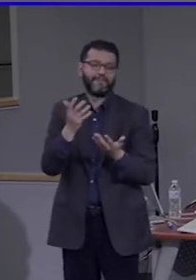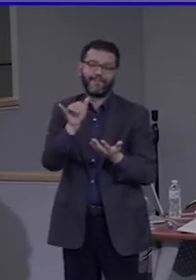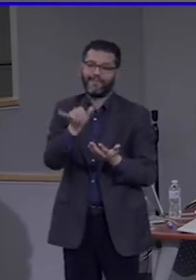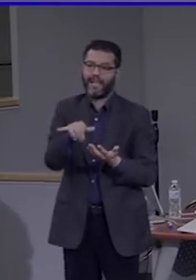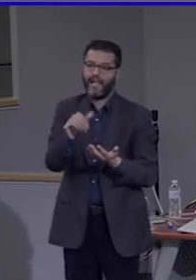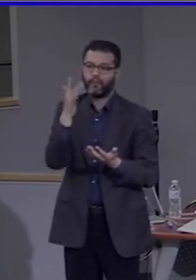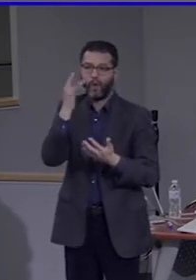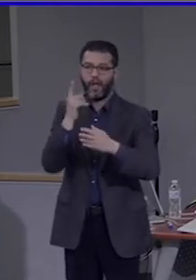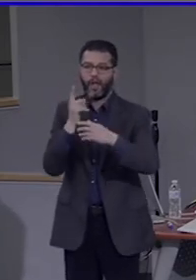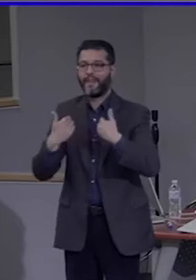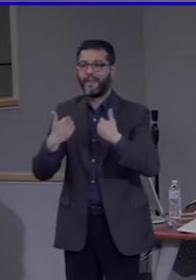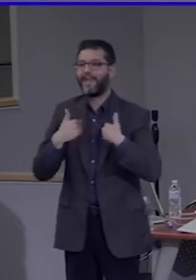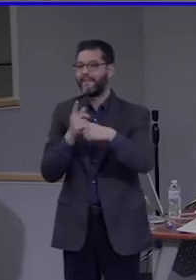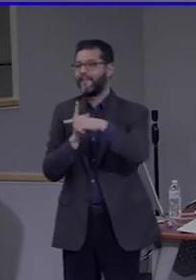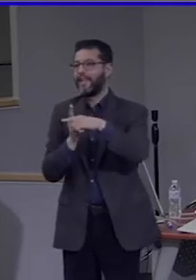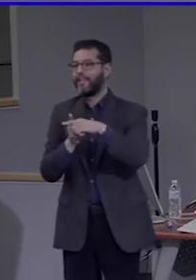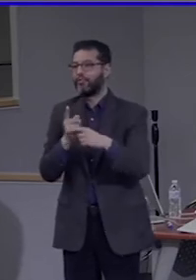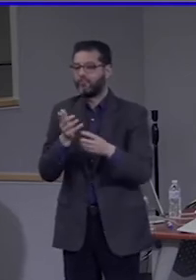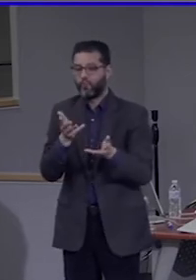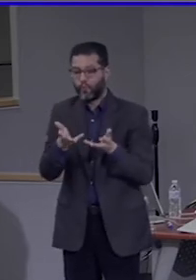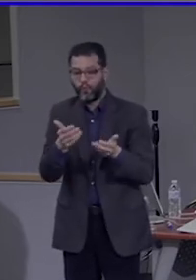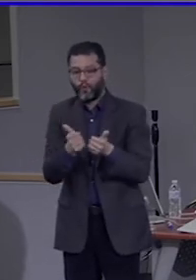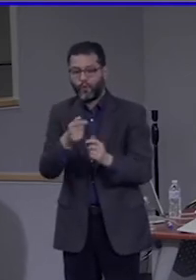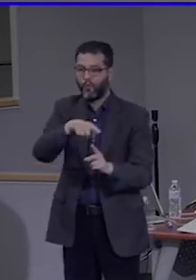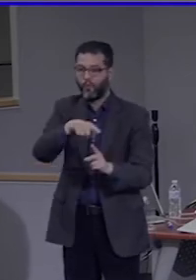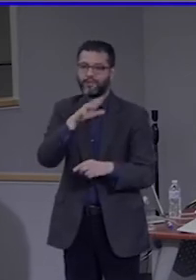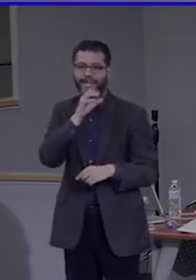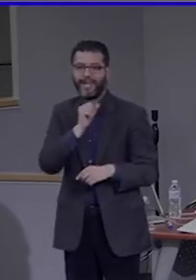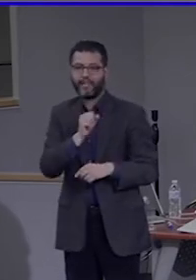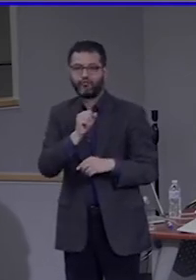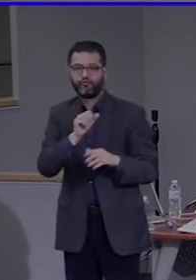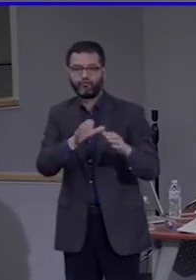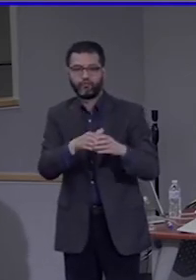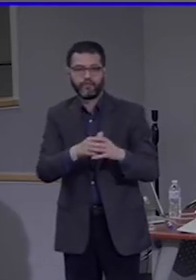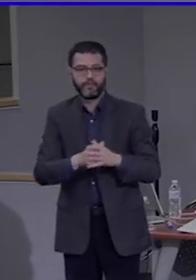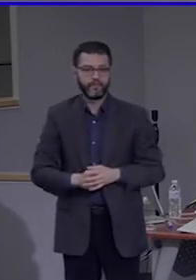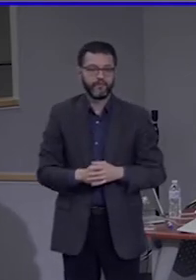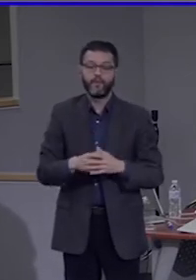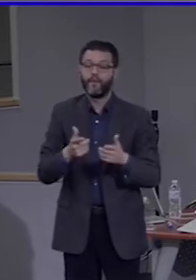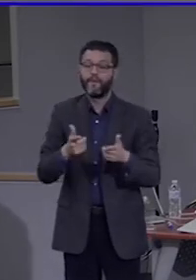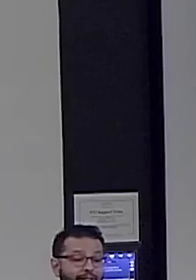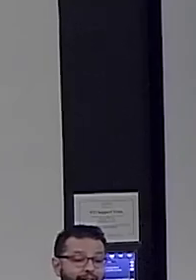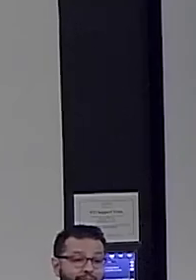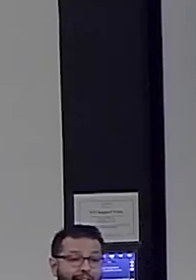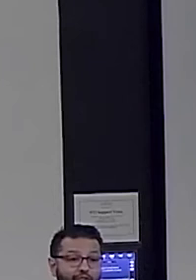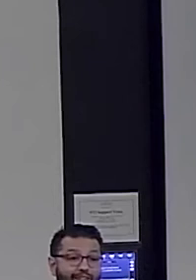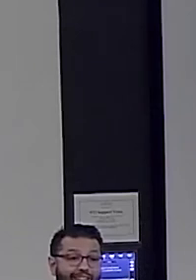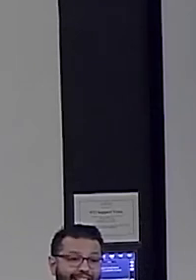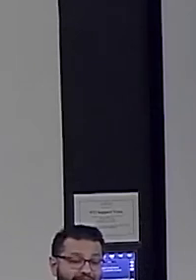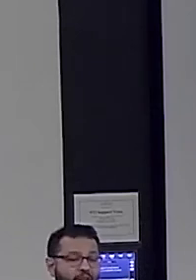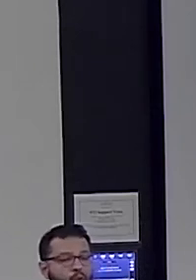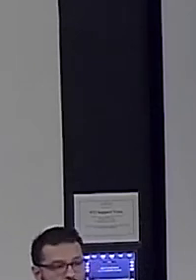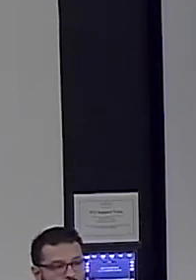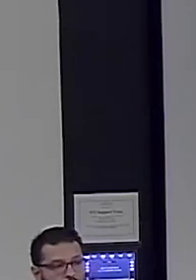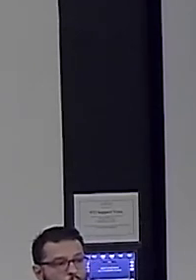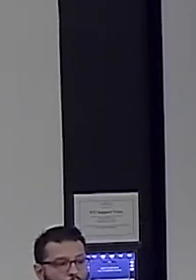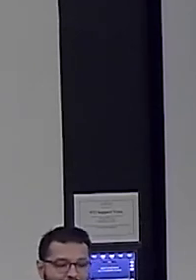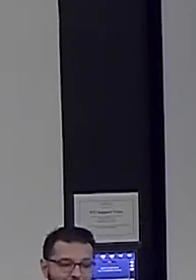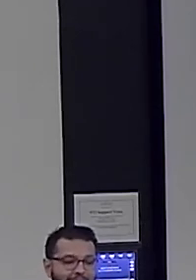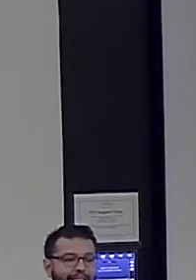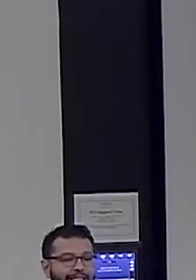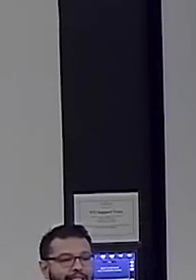age period faster latencies were also seen for the change discrimination peak you know this is